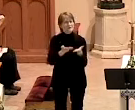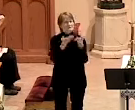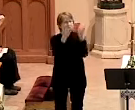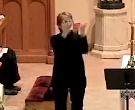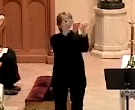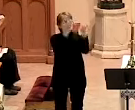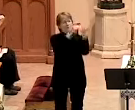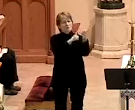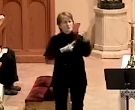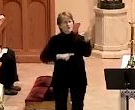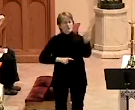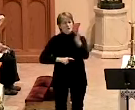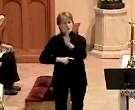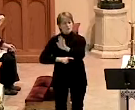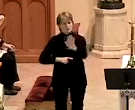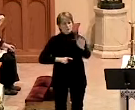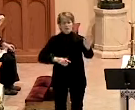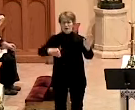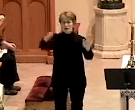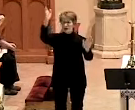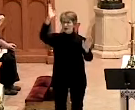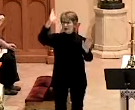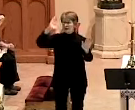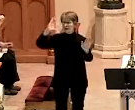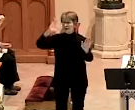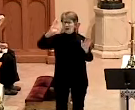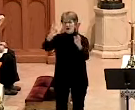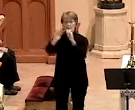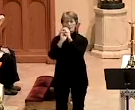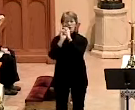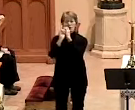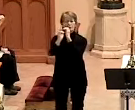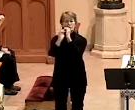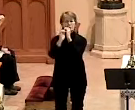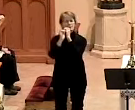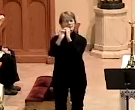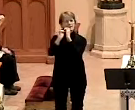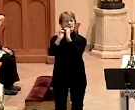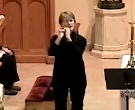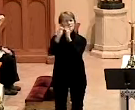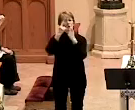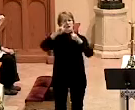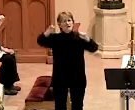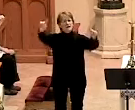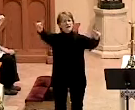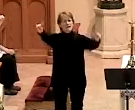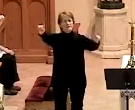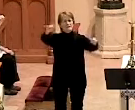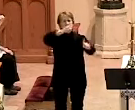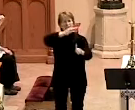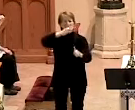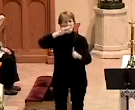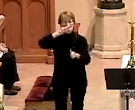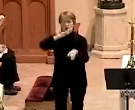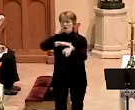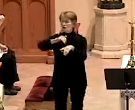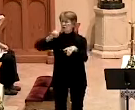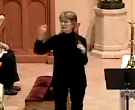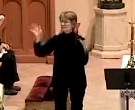the Lord your God. Blow the trumpet in Zion, proclaim a fast, call an